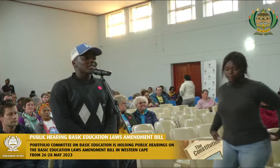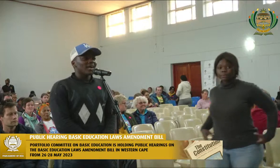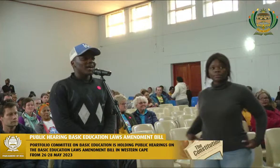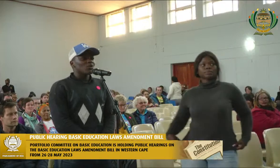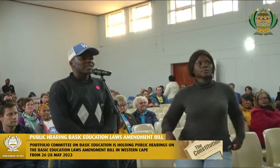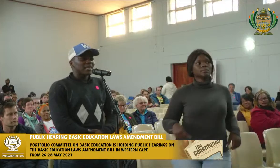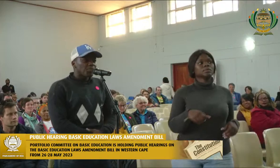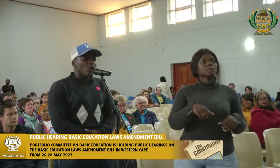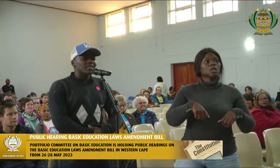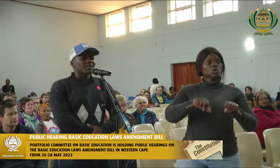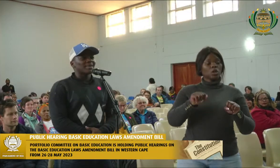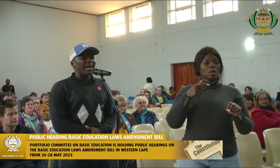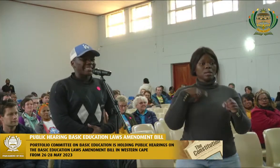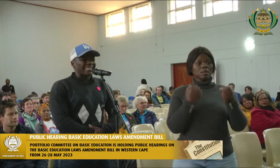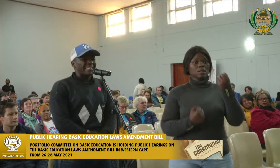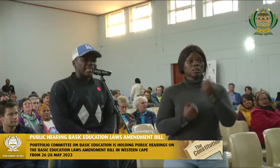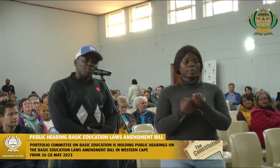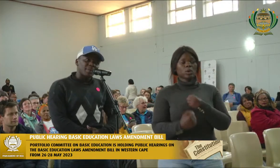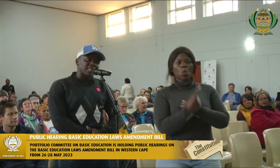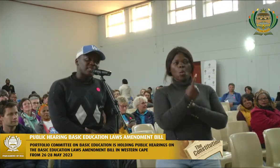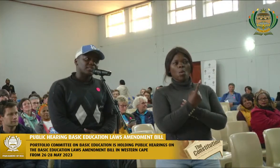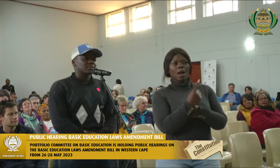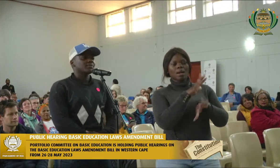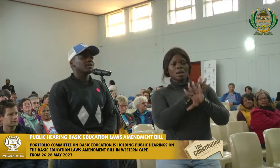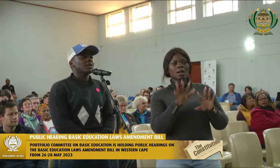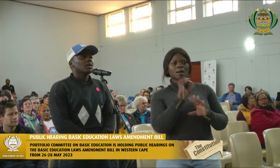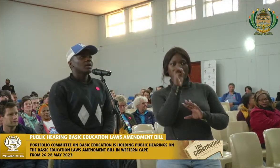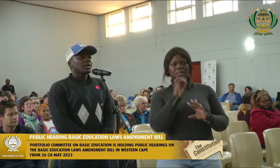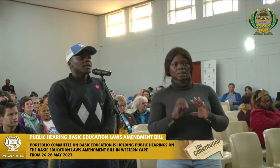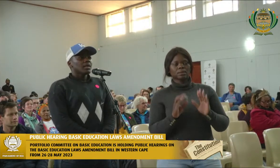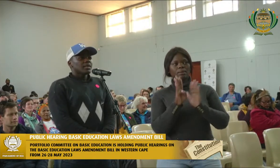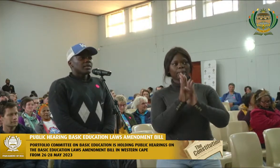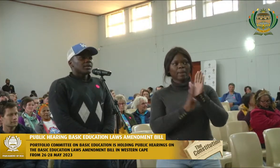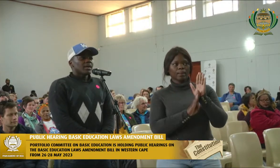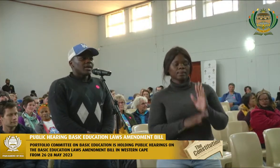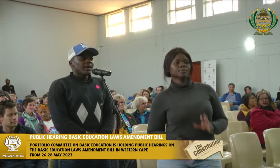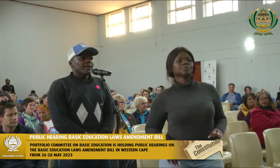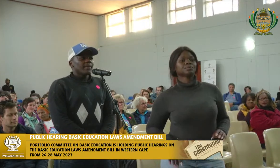Chairperson, this we support. I'm 110%.